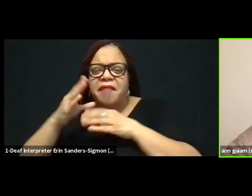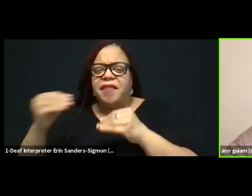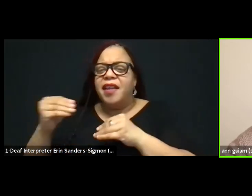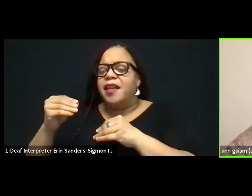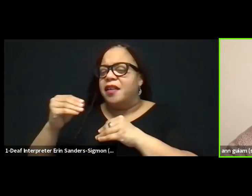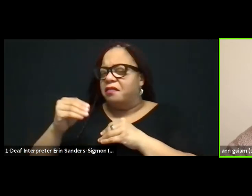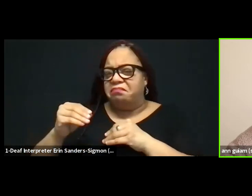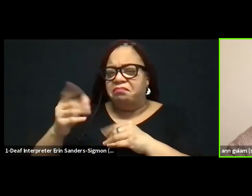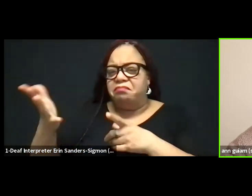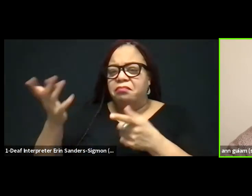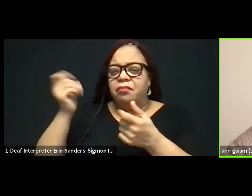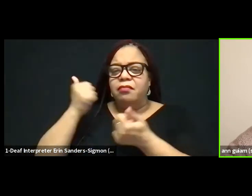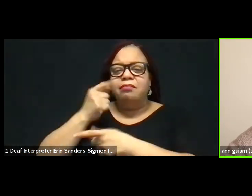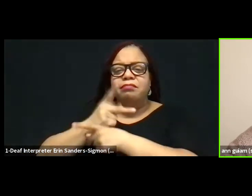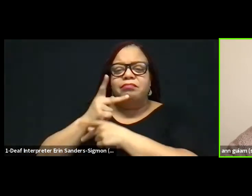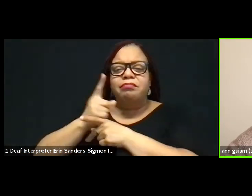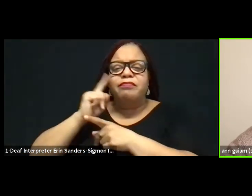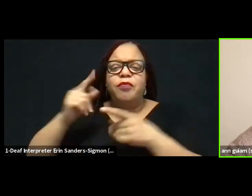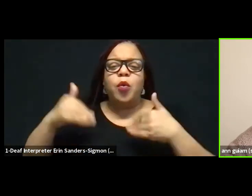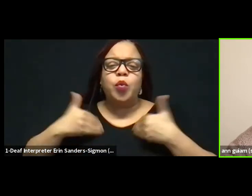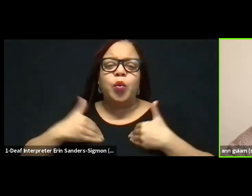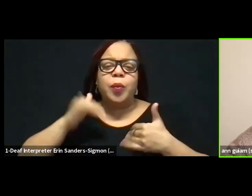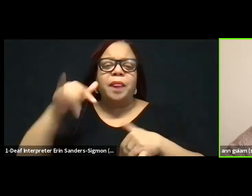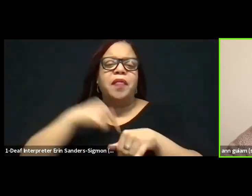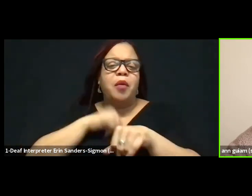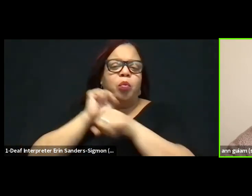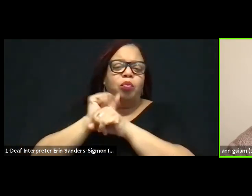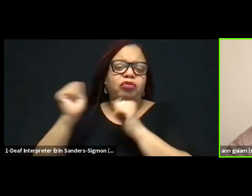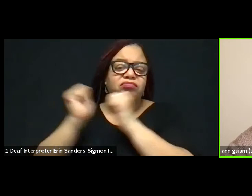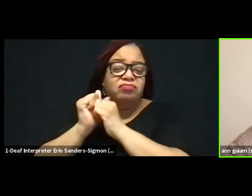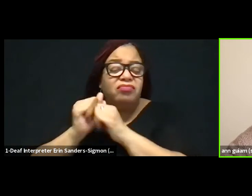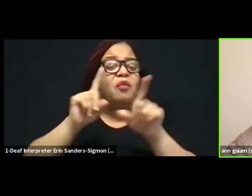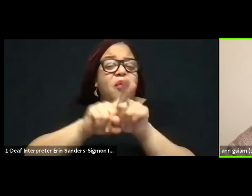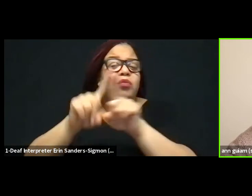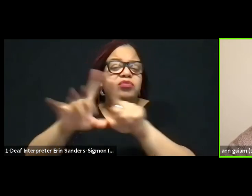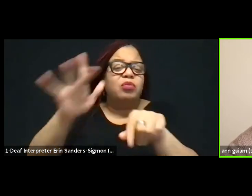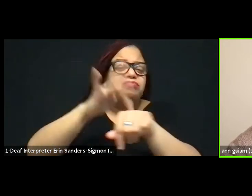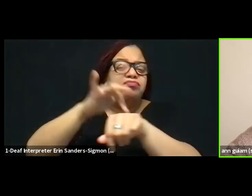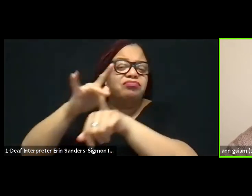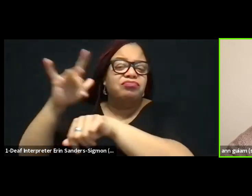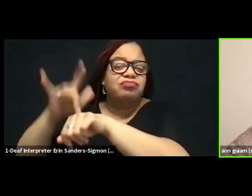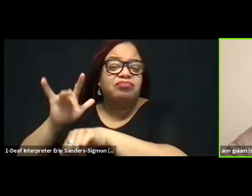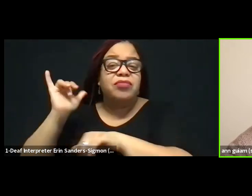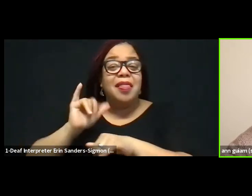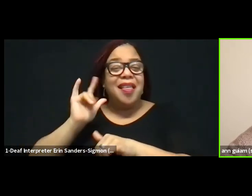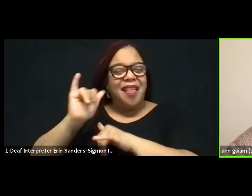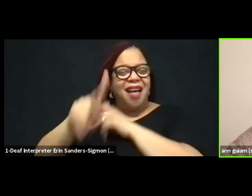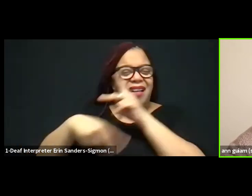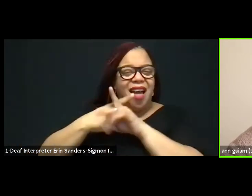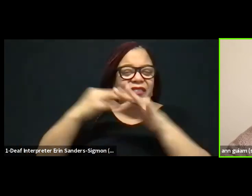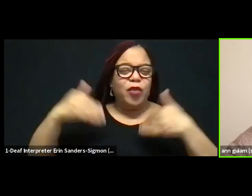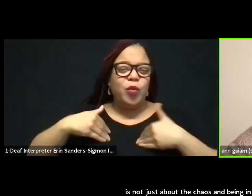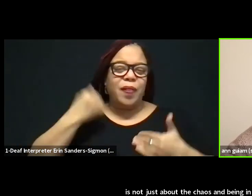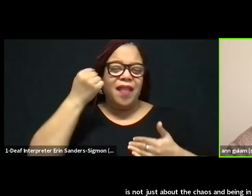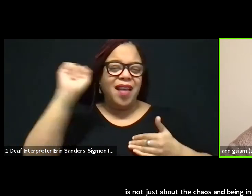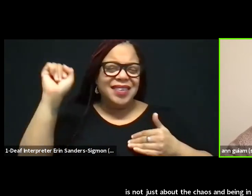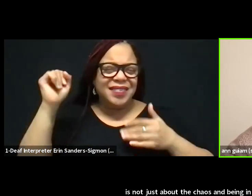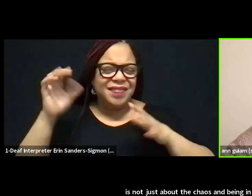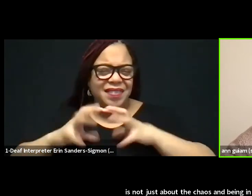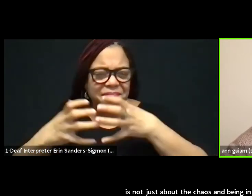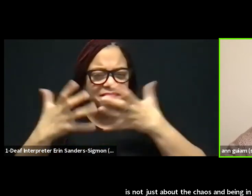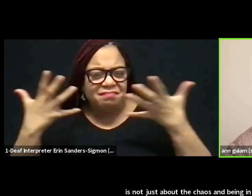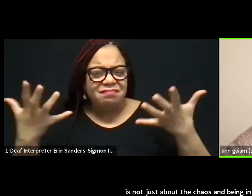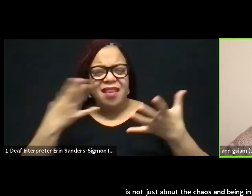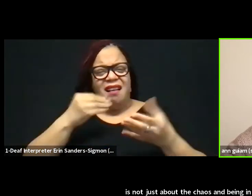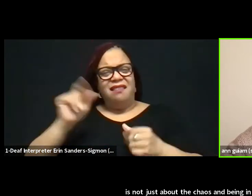about the chaos and being in the uncomfortable situations of or conversations. It's definitely deeper than that, and holding space